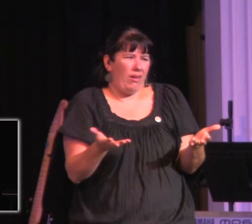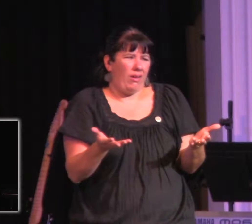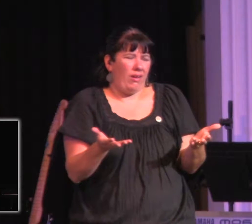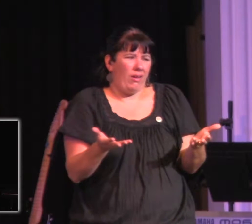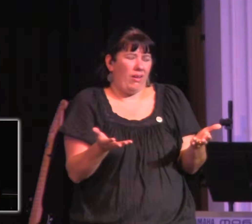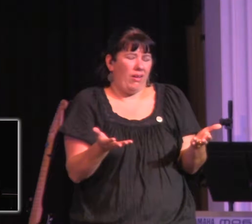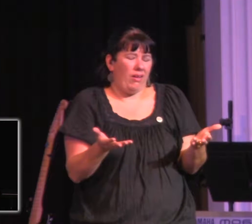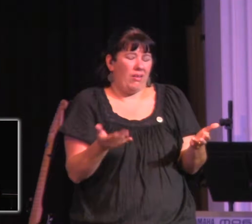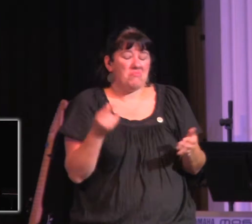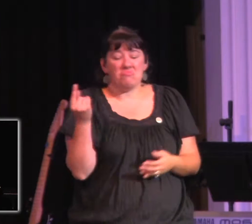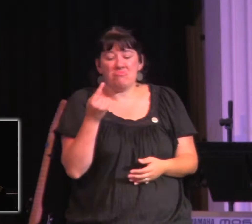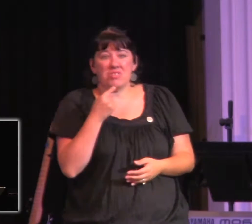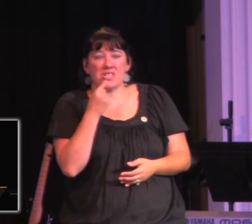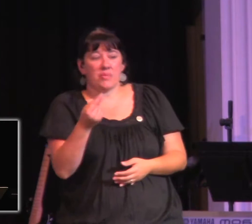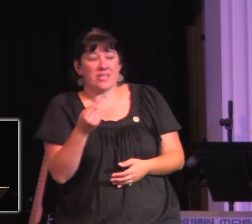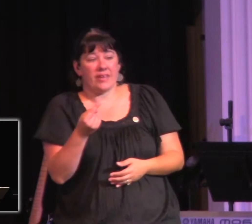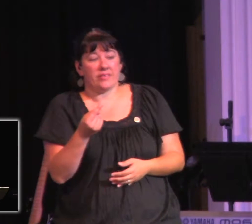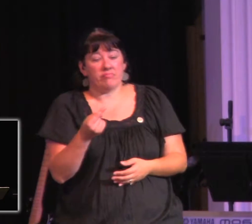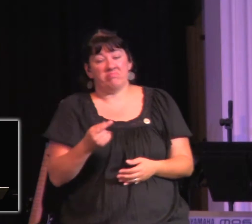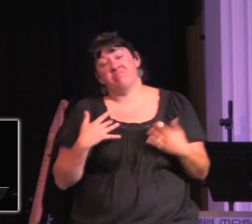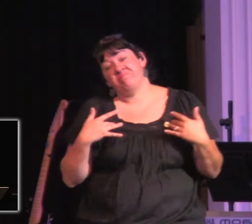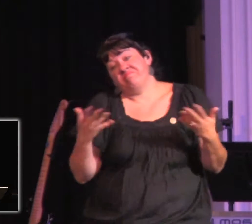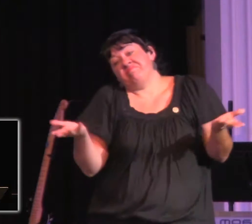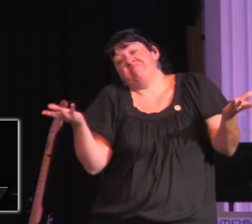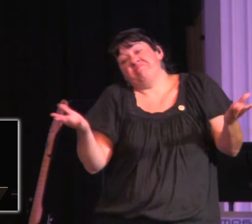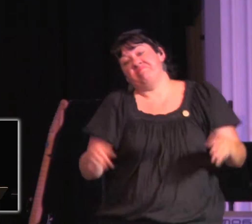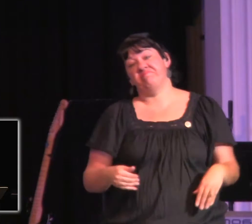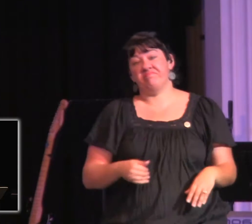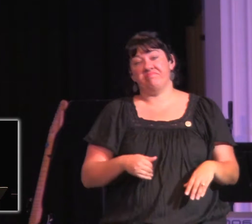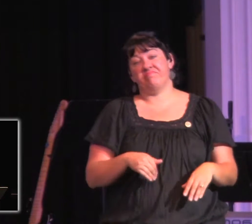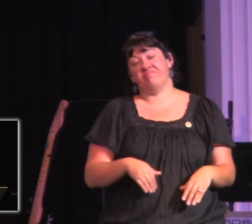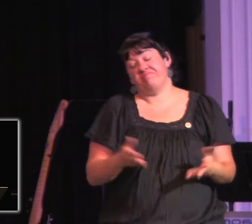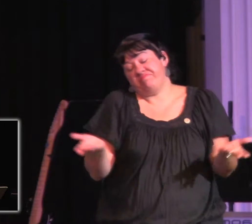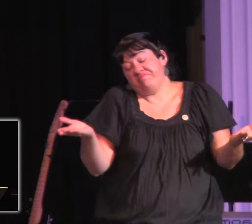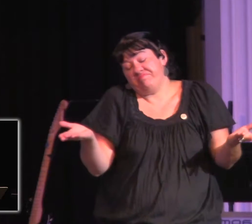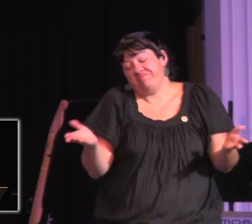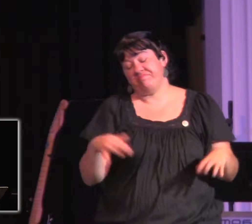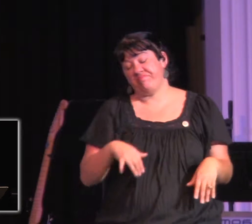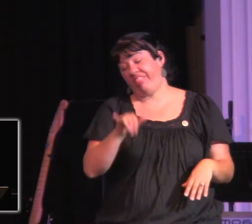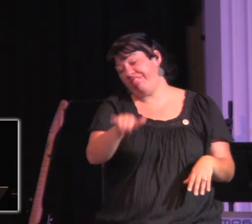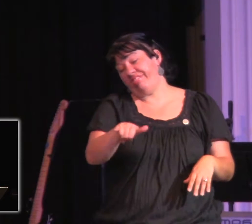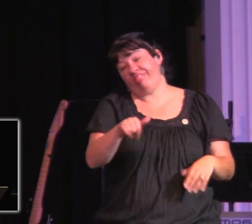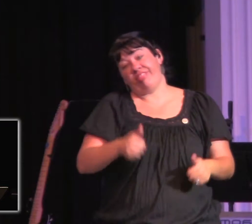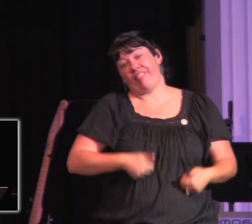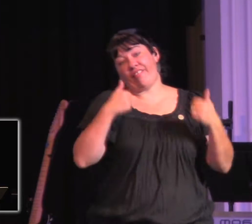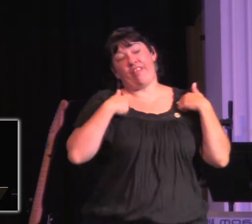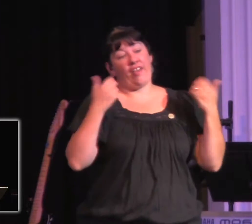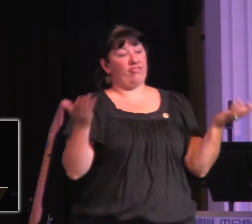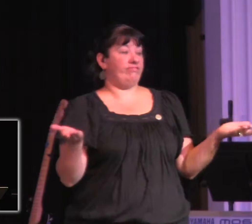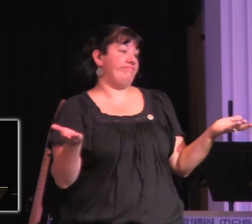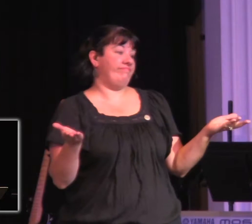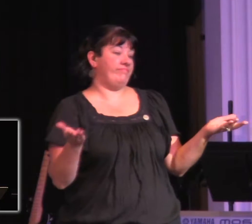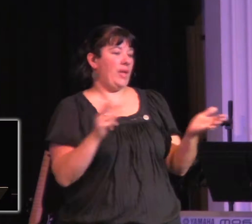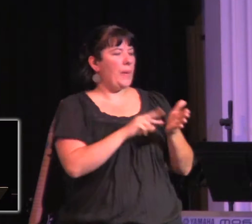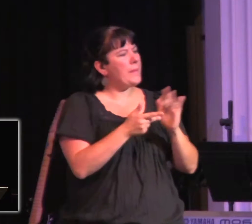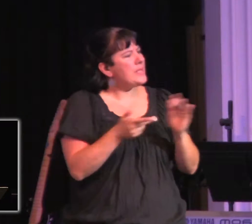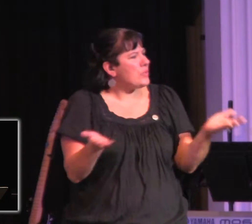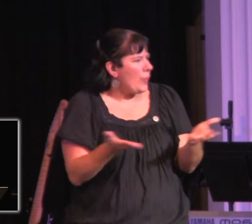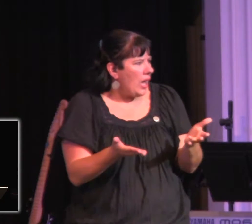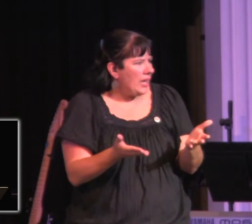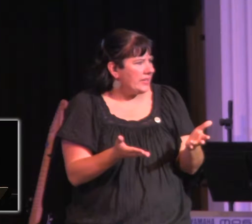that's life. I think it means something like this. Life can be very unpredictable and have